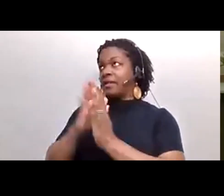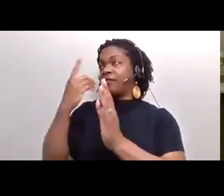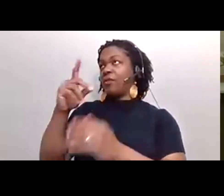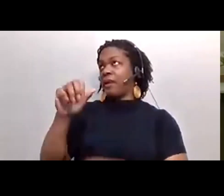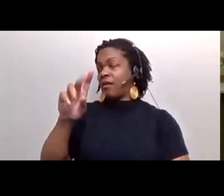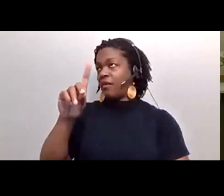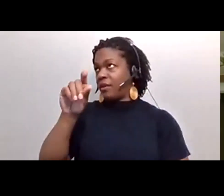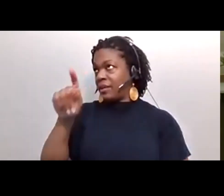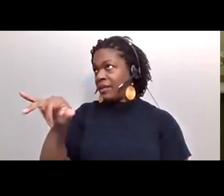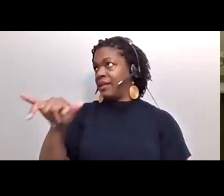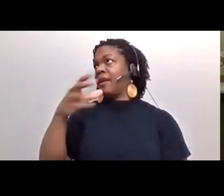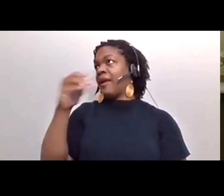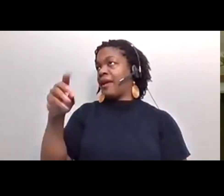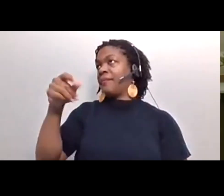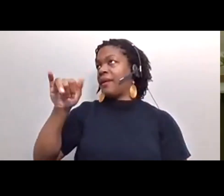elderly waivers as well.